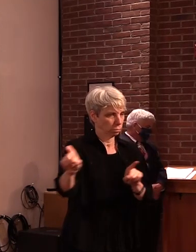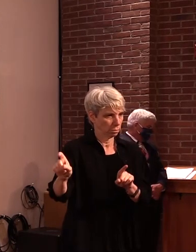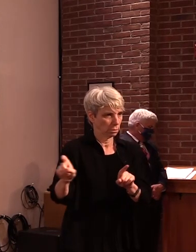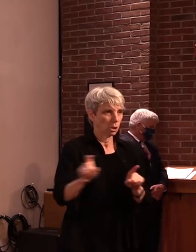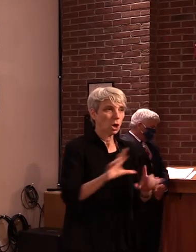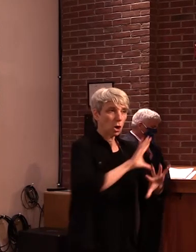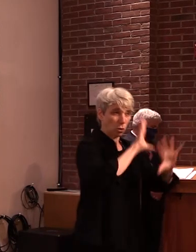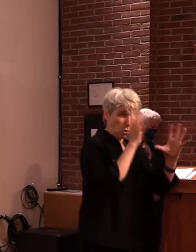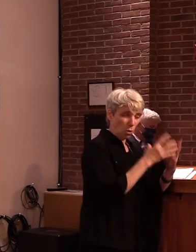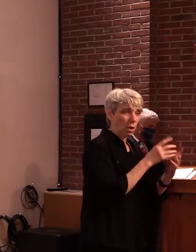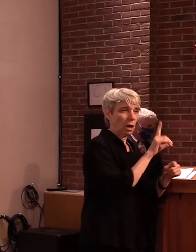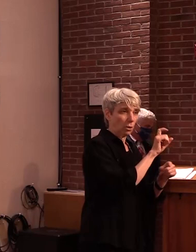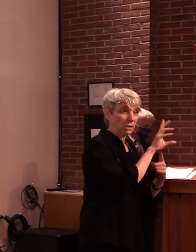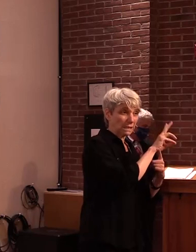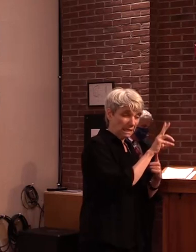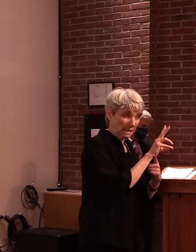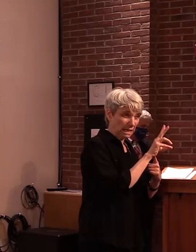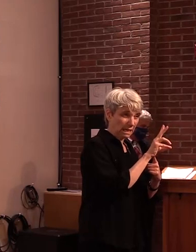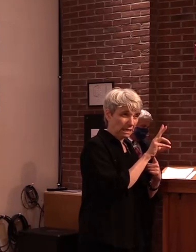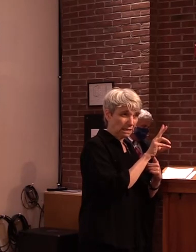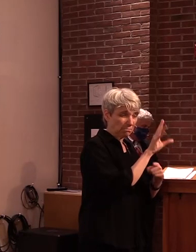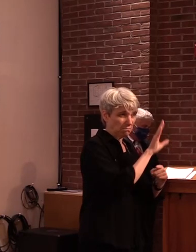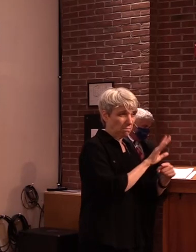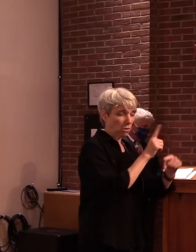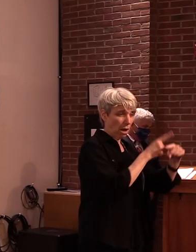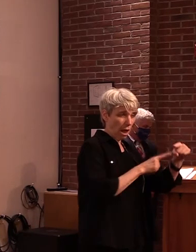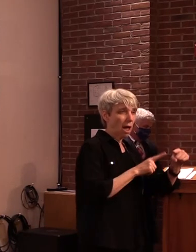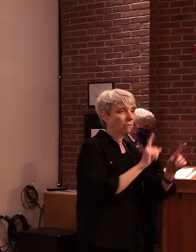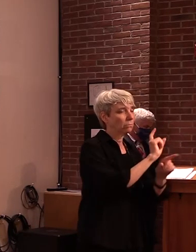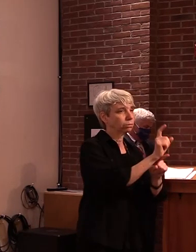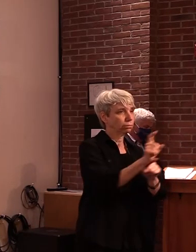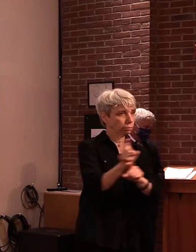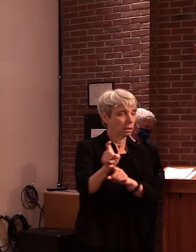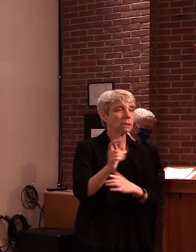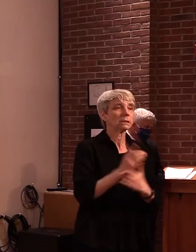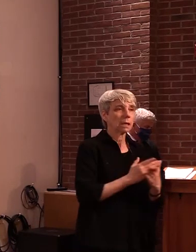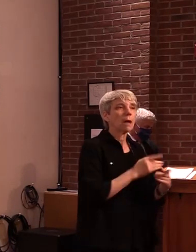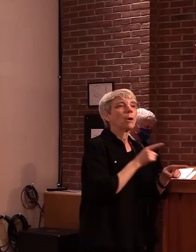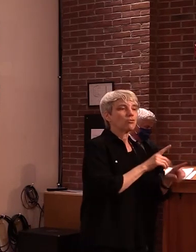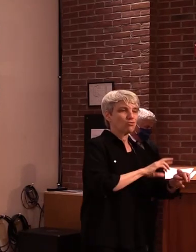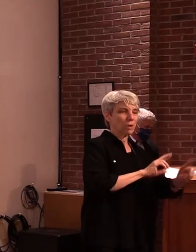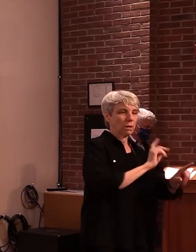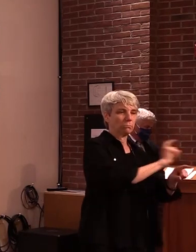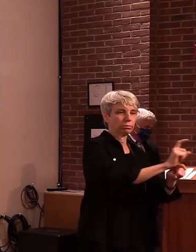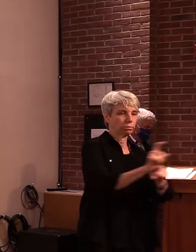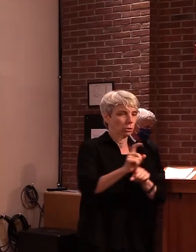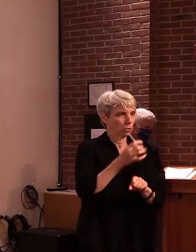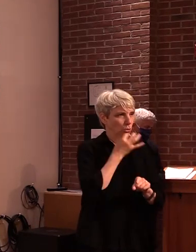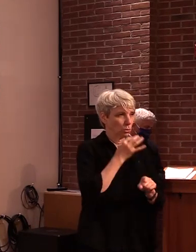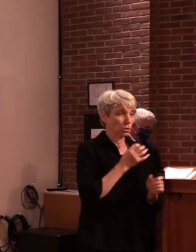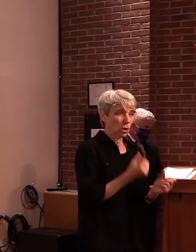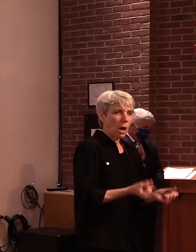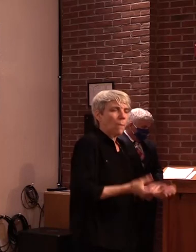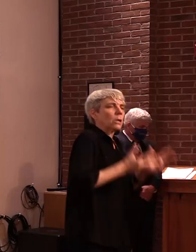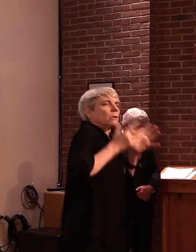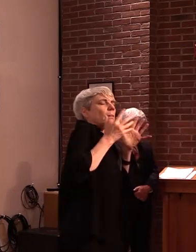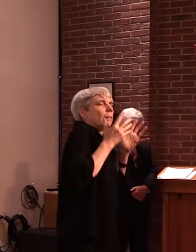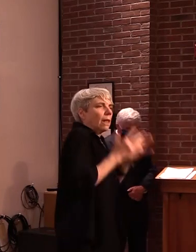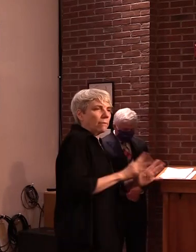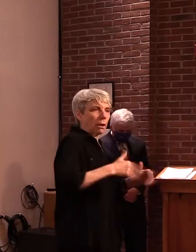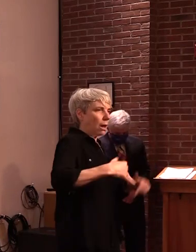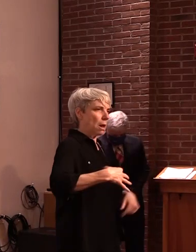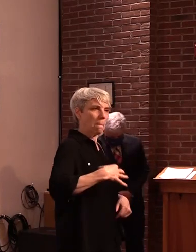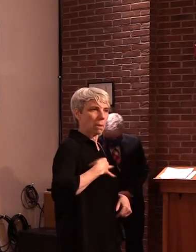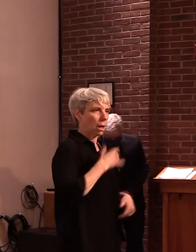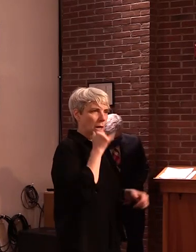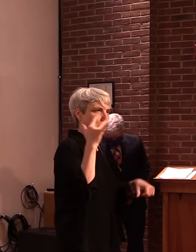total. And there's some in the pipeline. I'm wondering how much is available for people to apply for, how much is